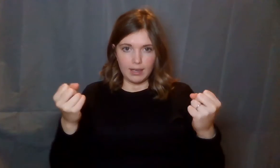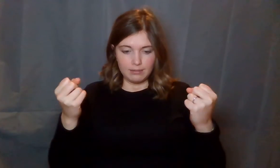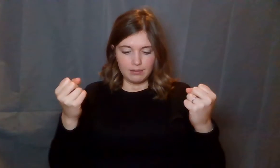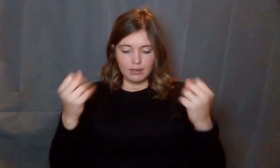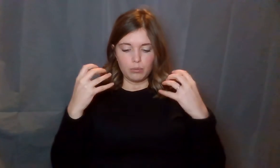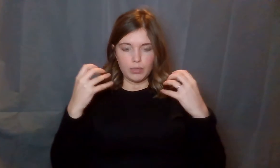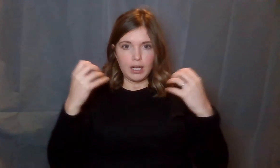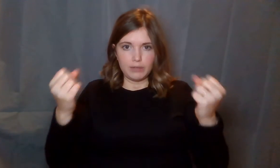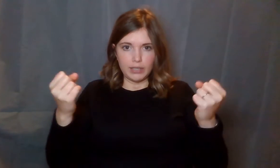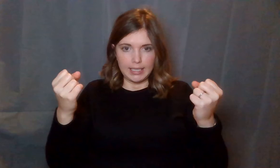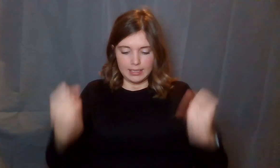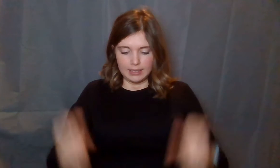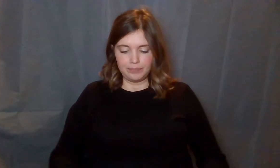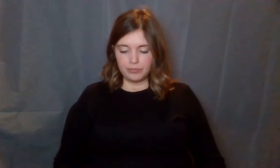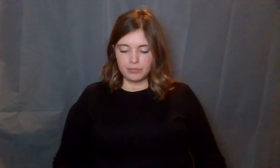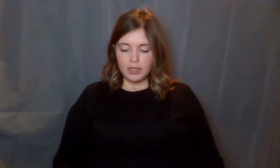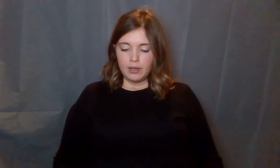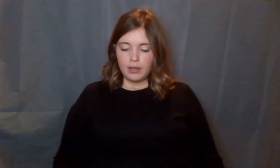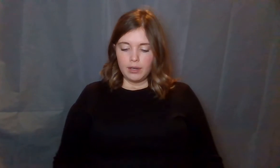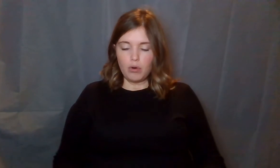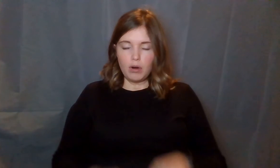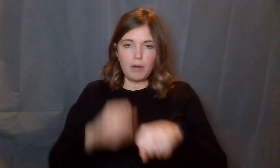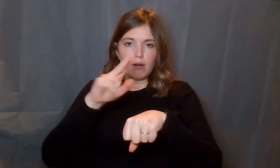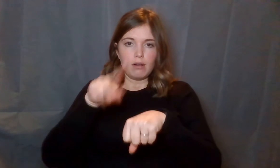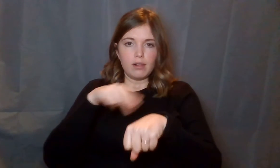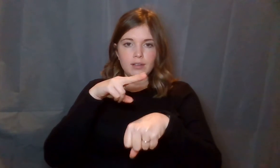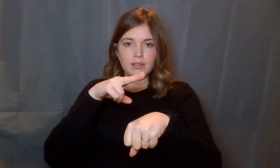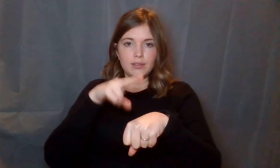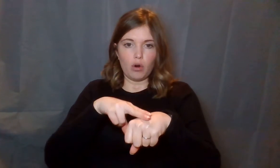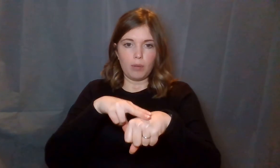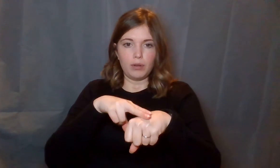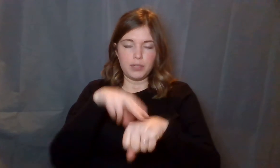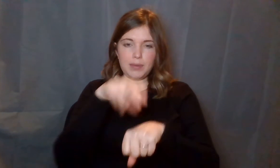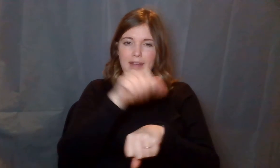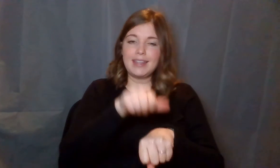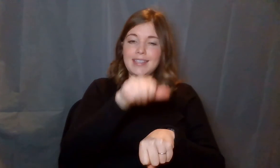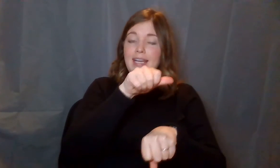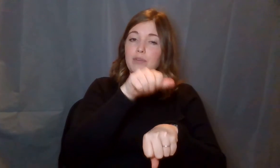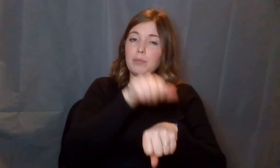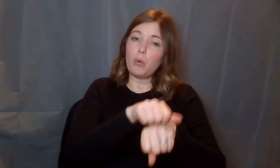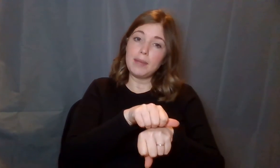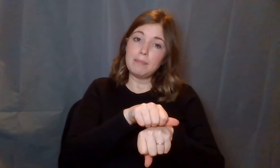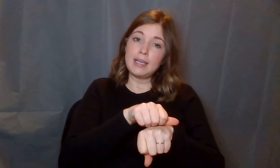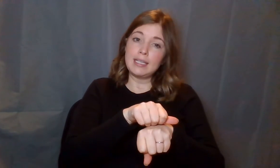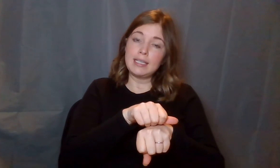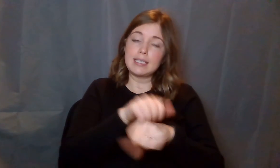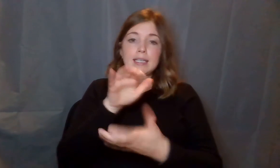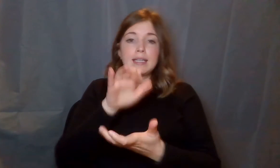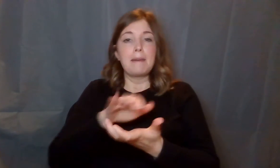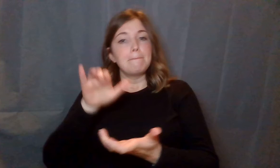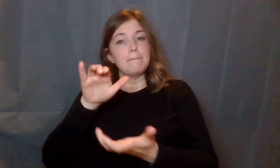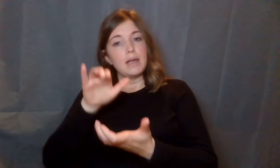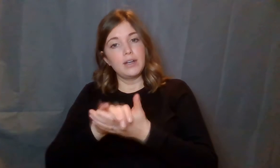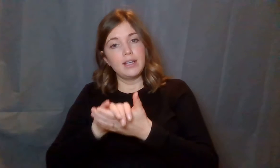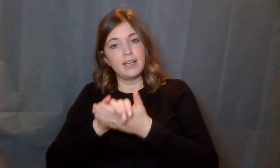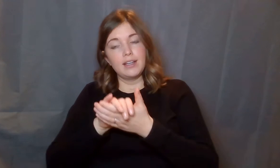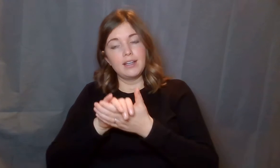again, recovering. Normal. Normal. So we have like the sign for appointment,